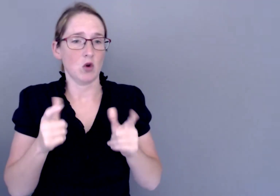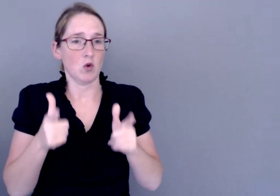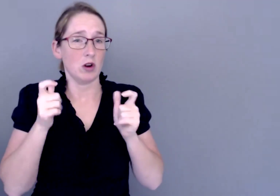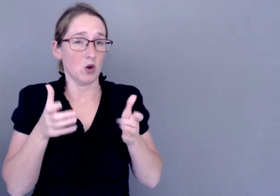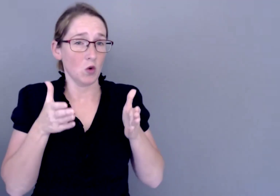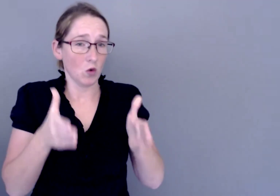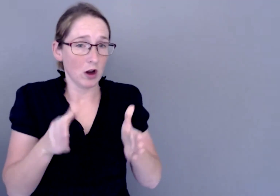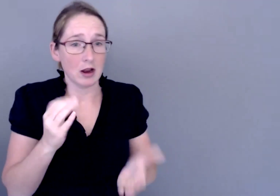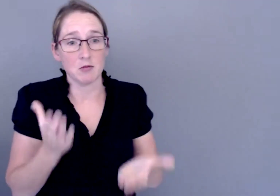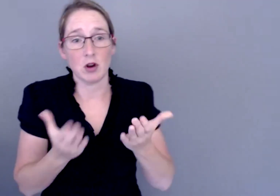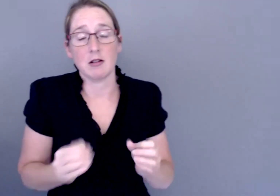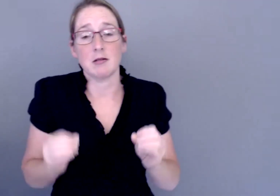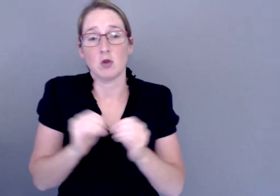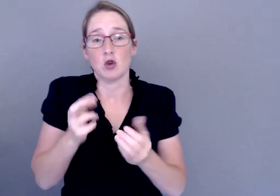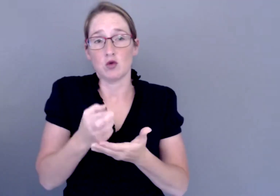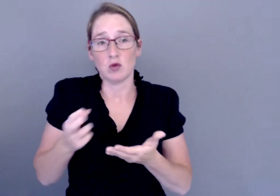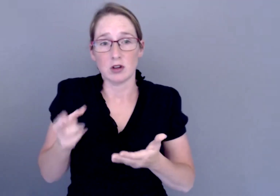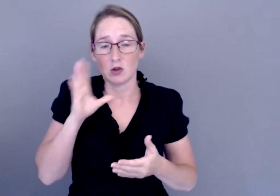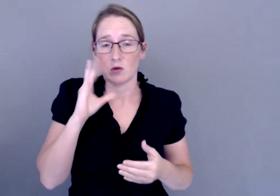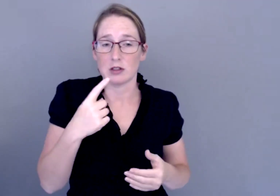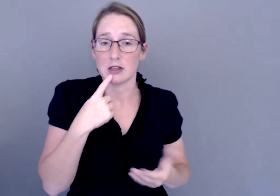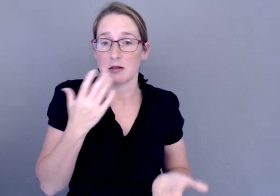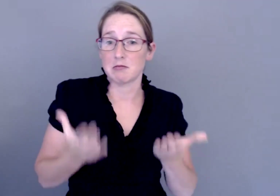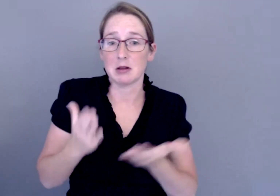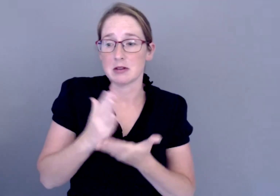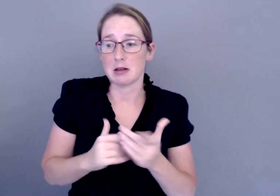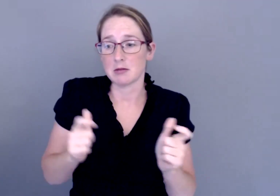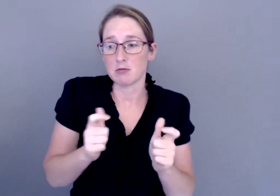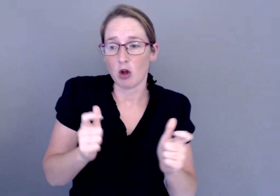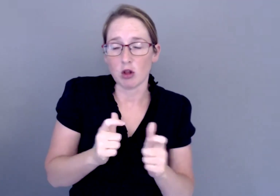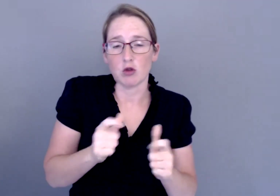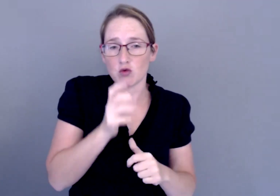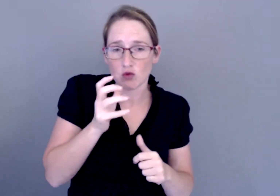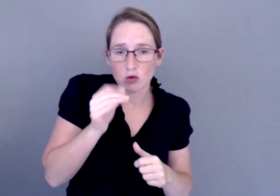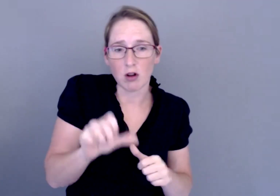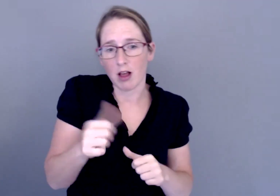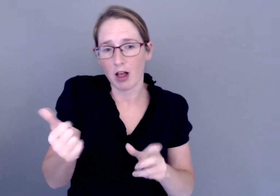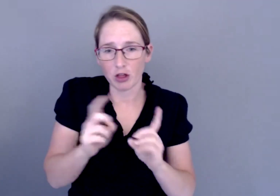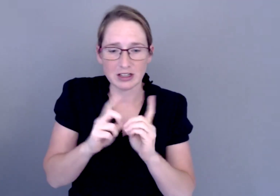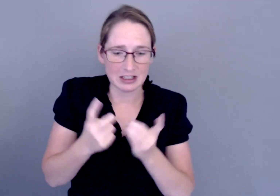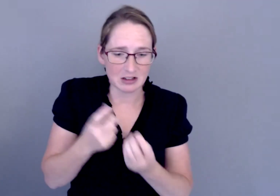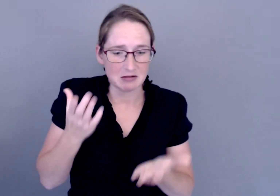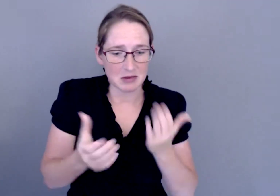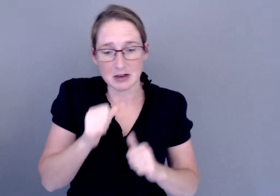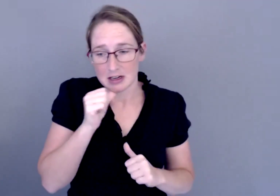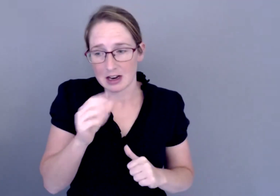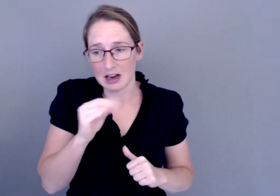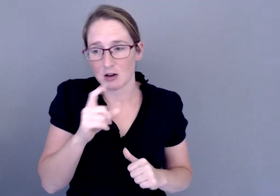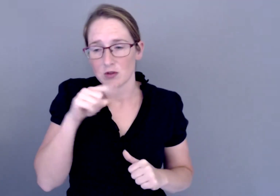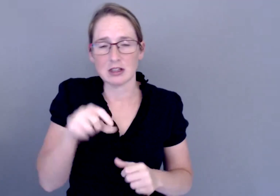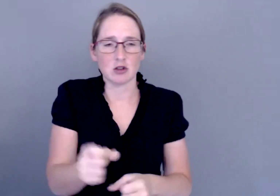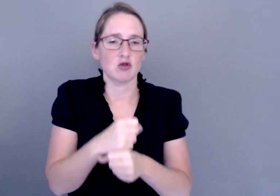way and perhaps more resource, while say maybe some smaller rural or other districts might not. And this really